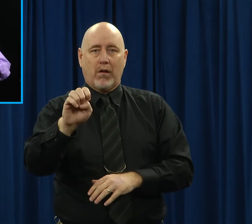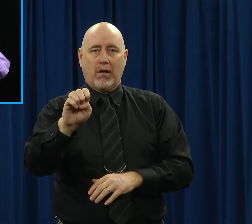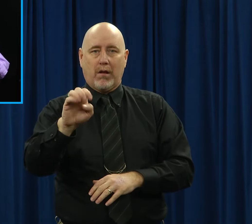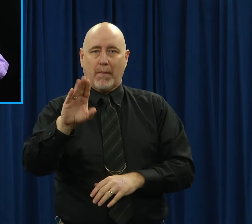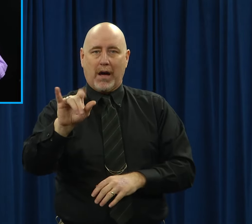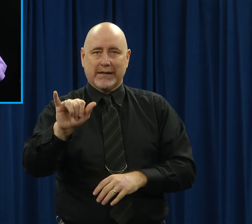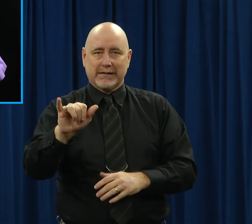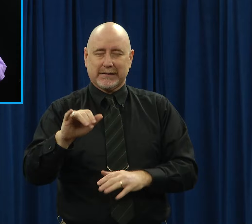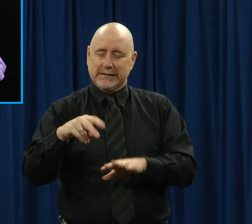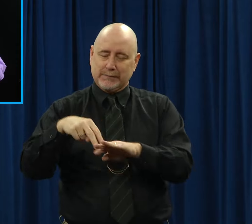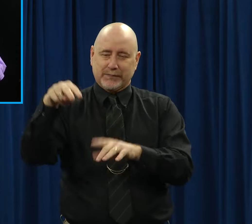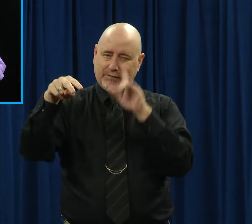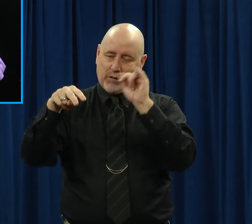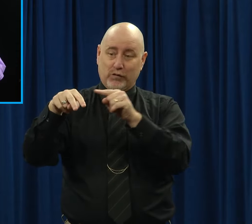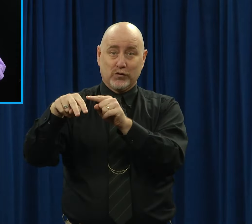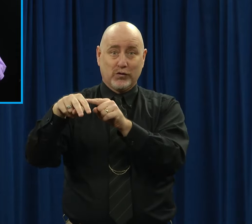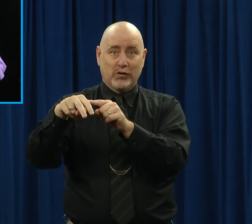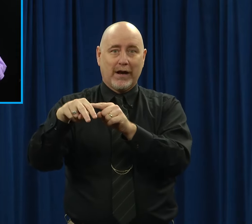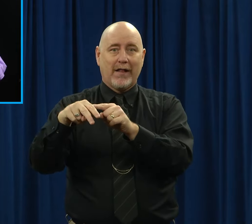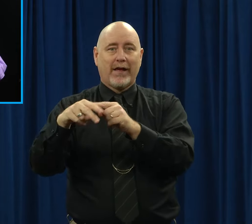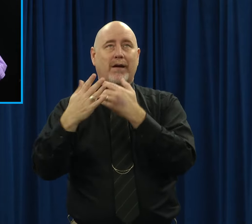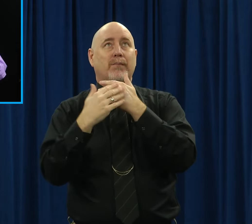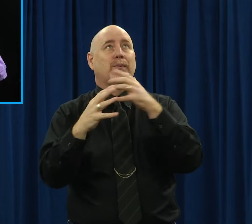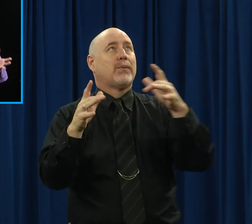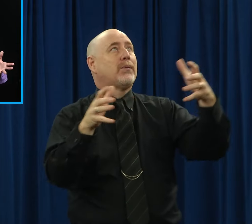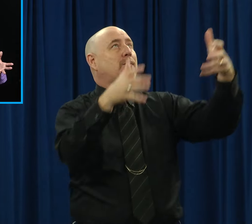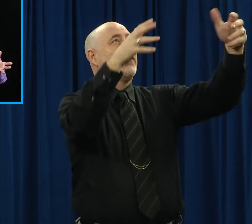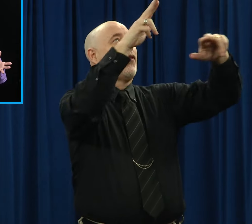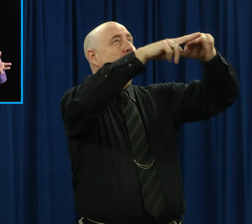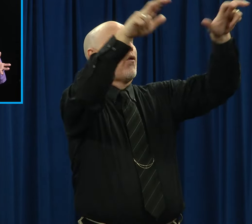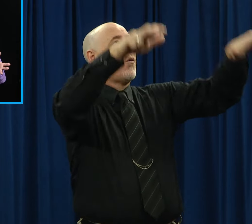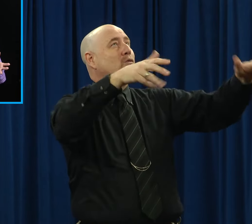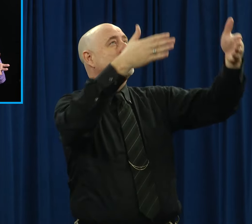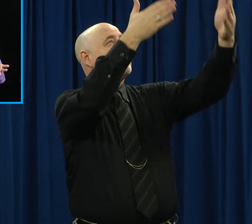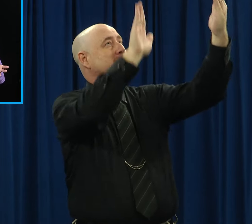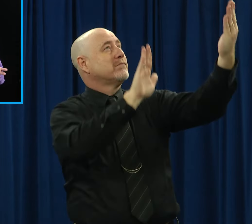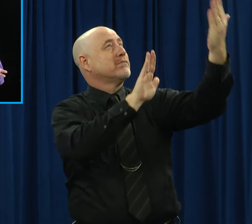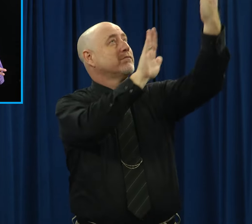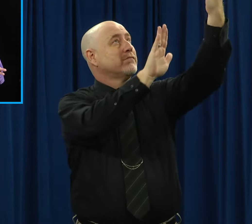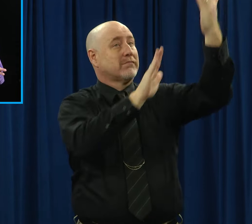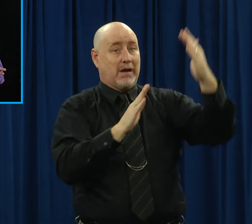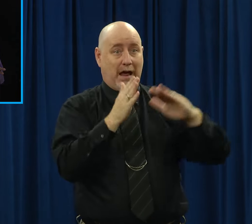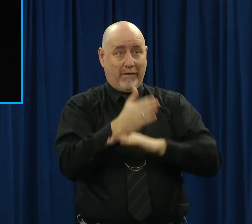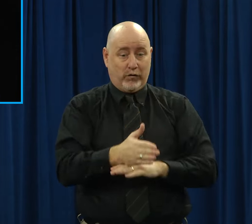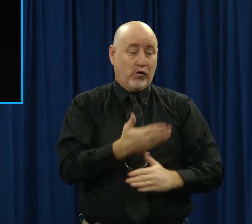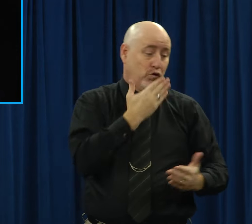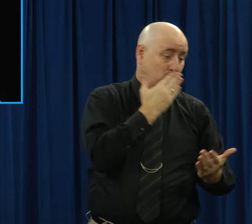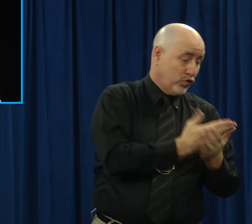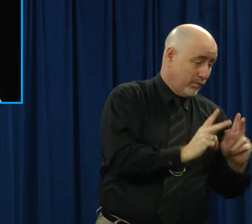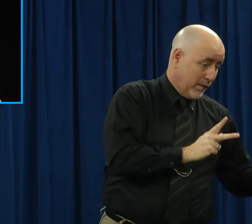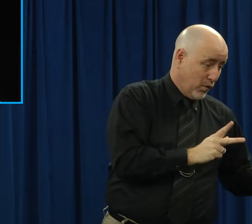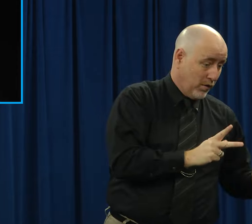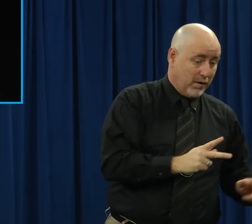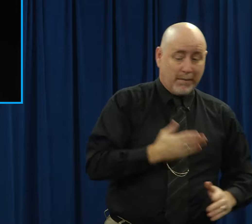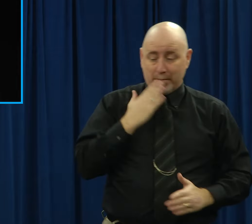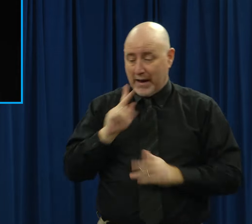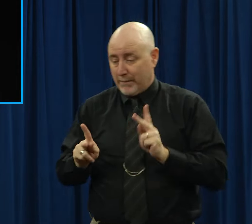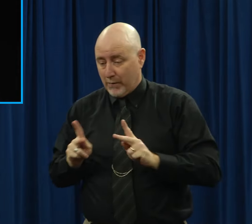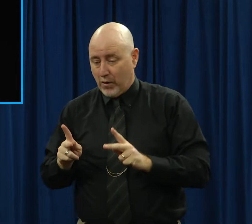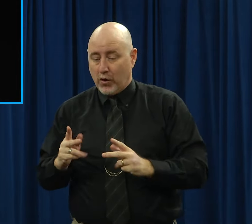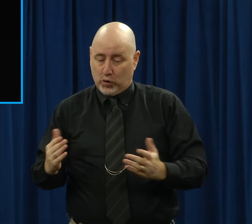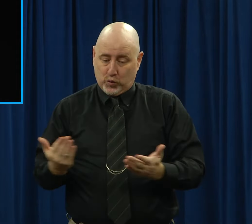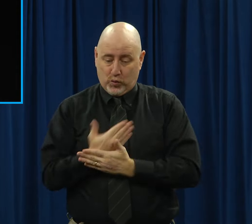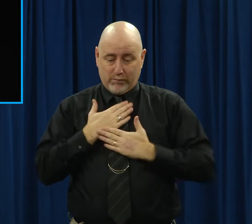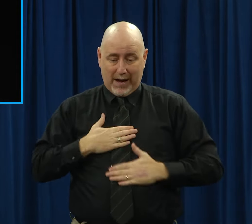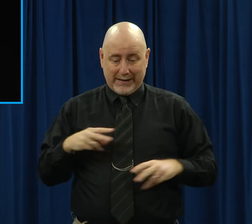an incorruptible body. And then we'll be gathered before the throne of God. After both the good and the bad